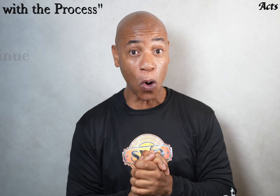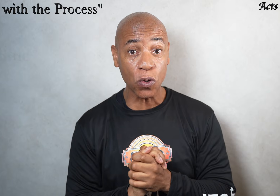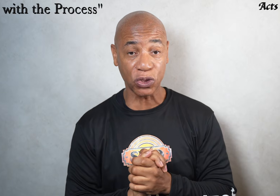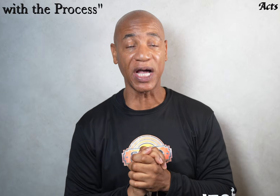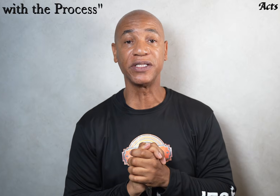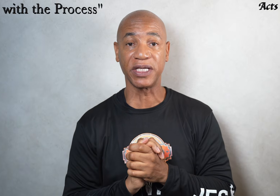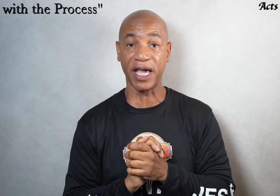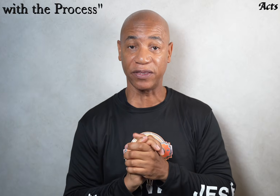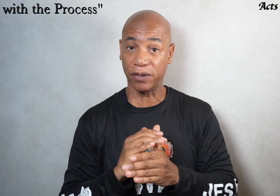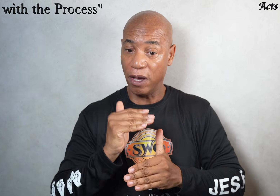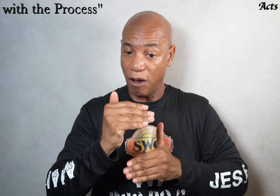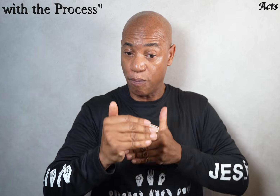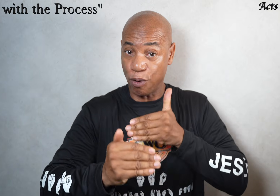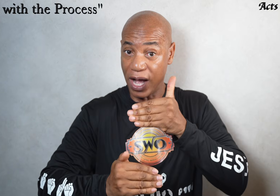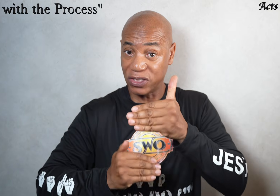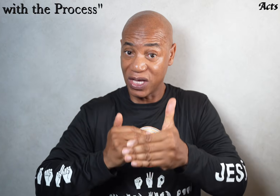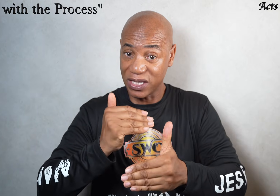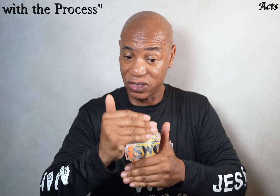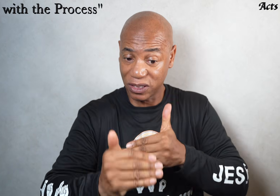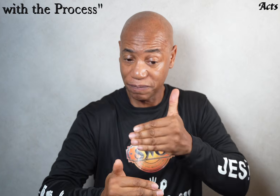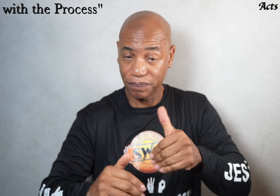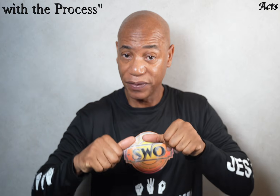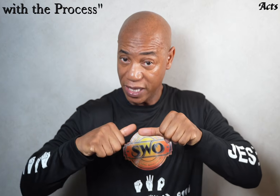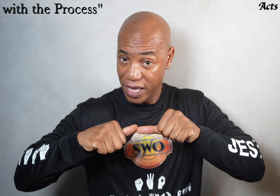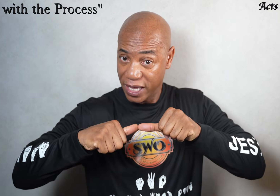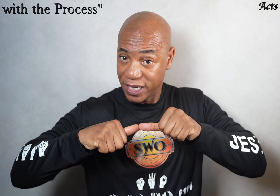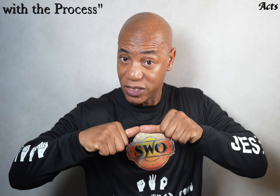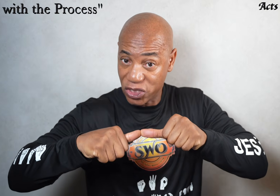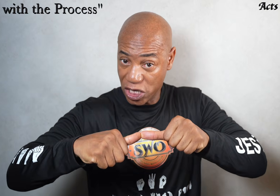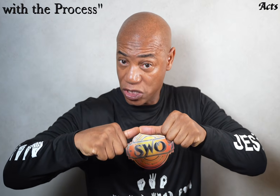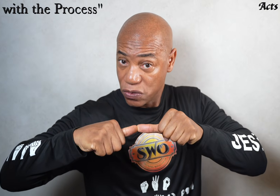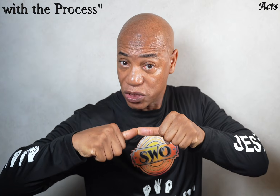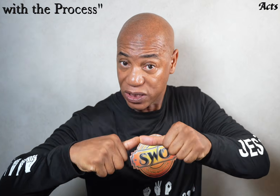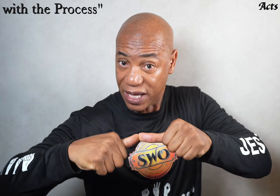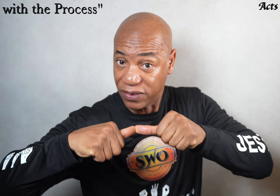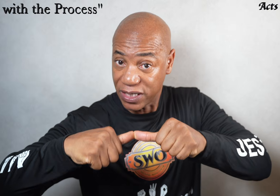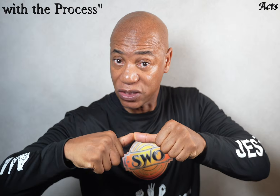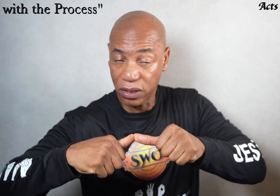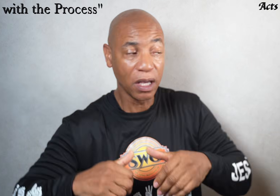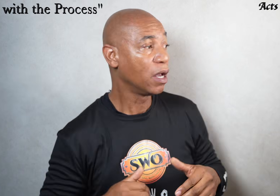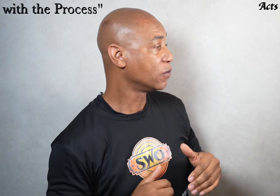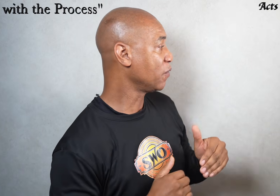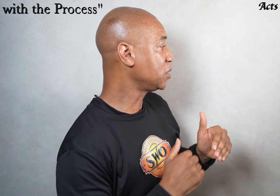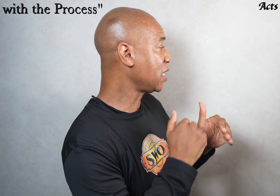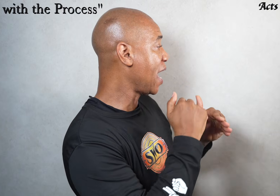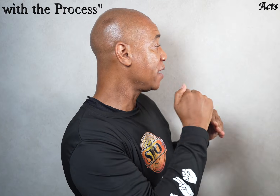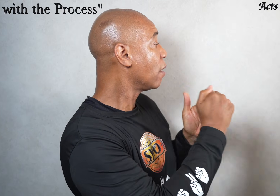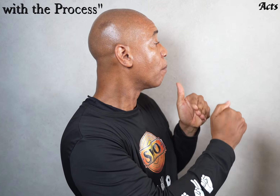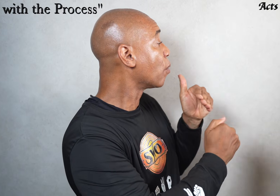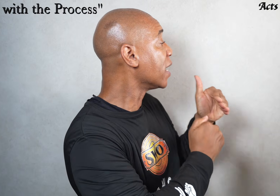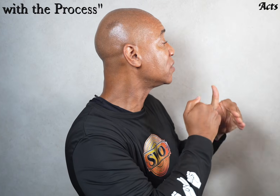whole sign together. Process, continue, just like this. From the side,